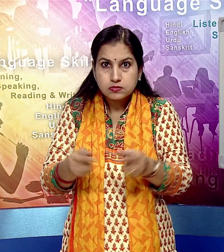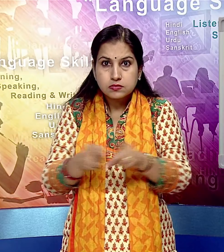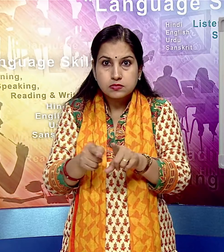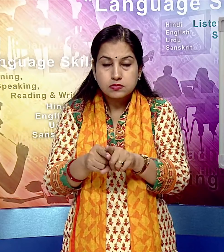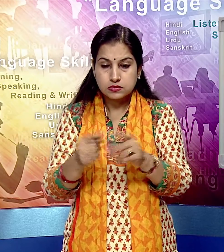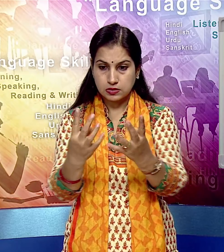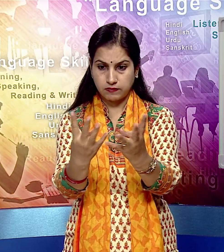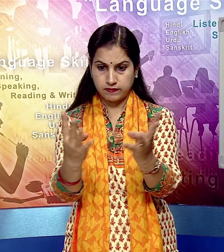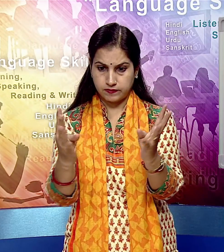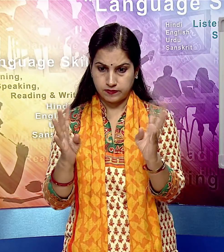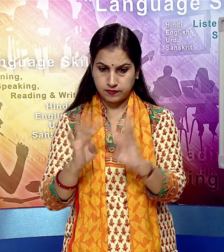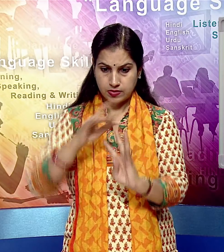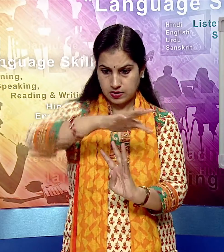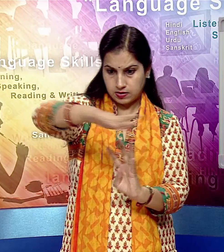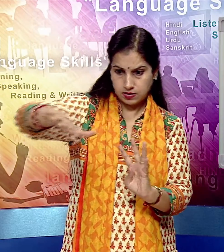closed or open chamber